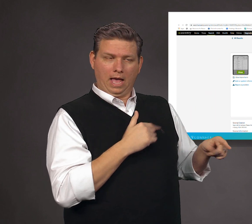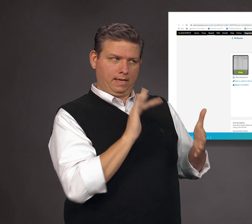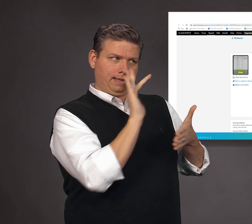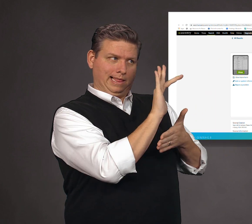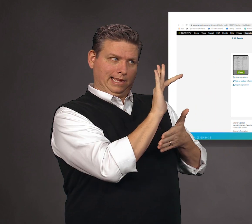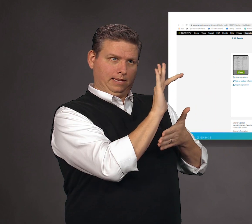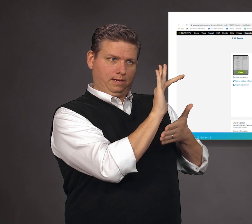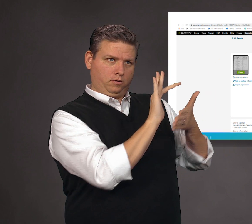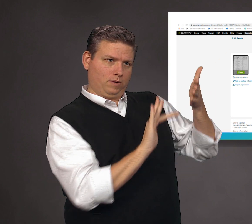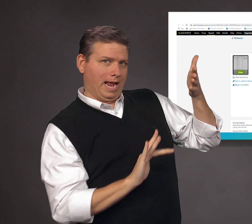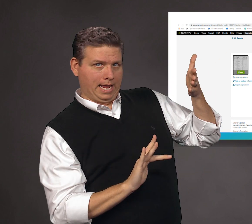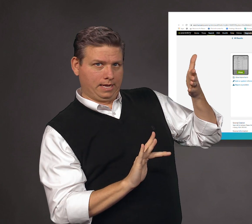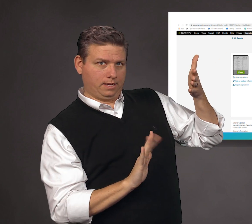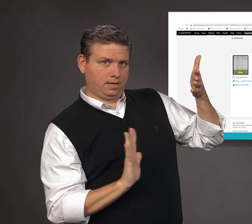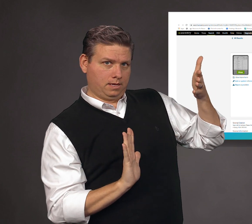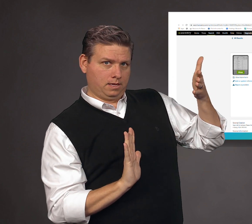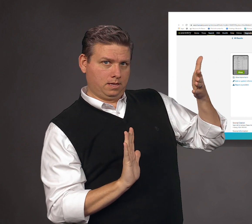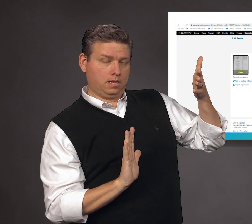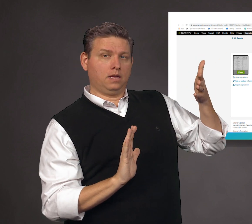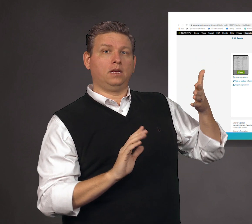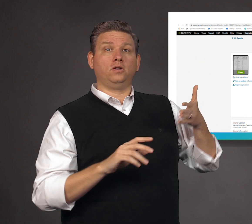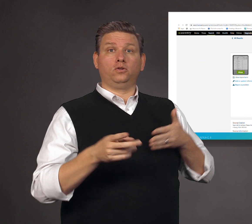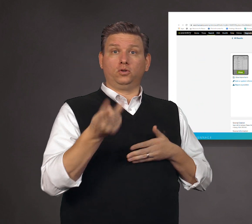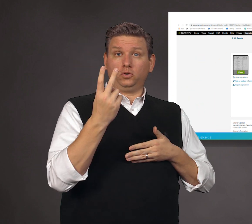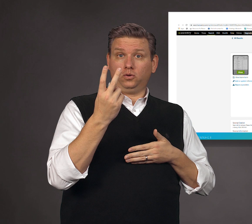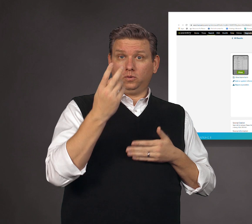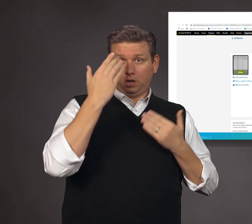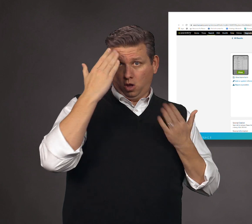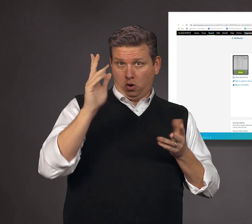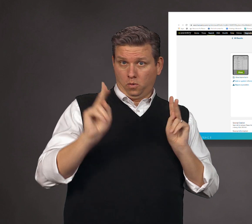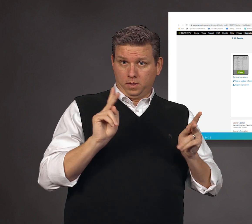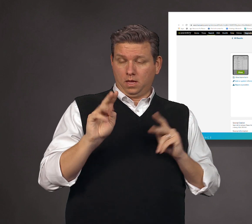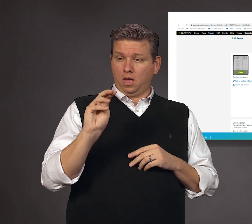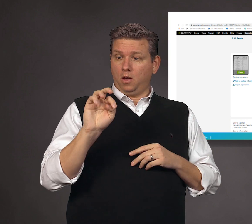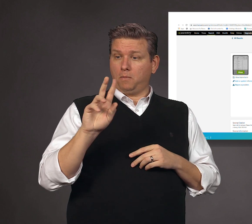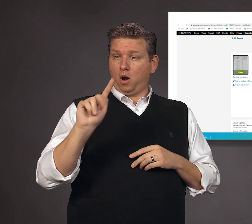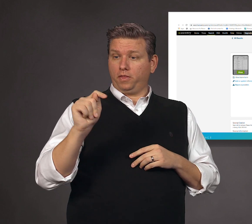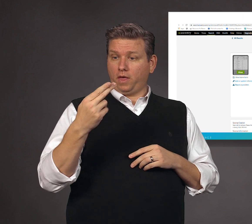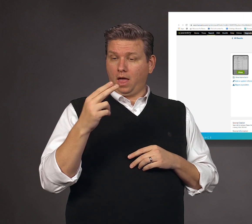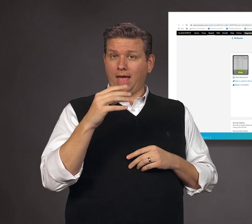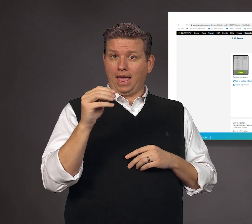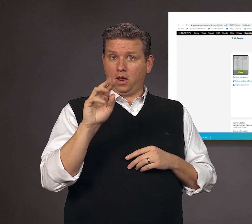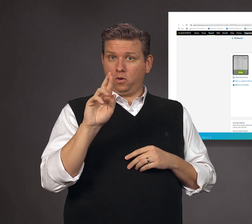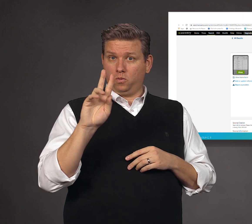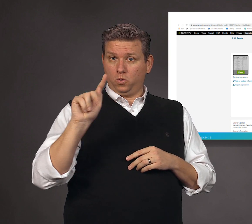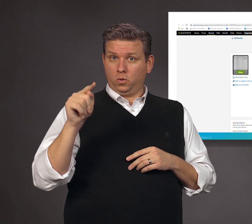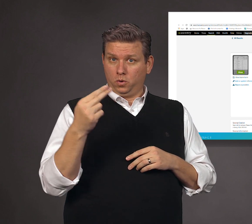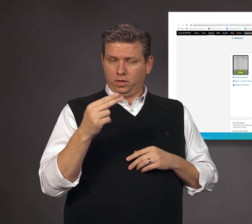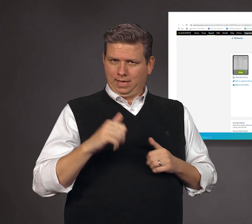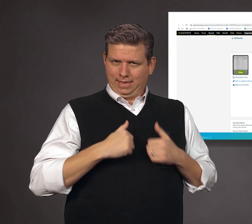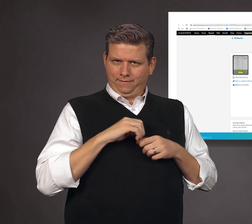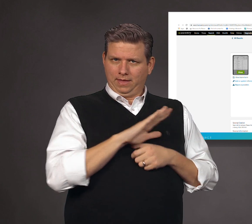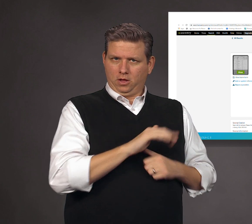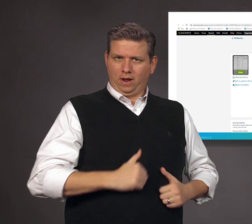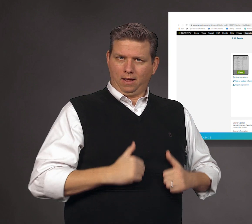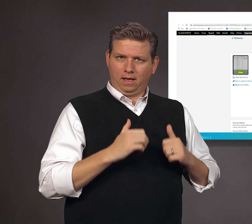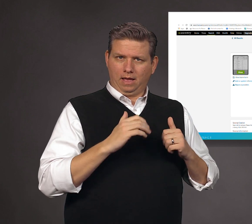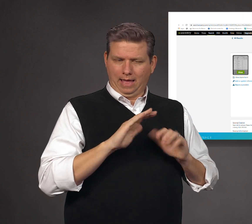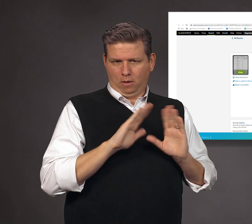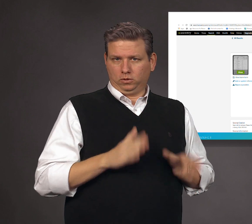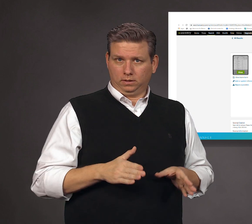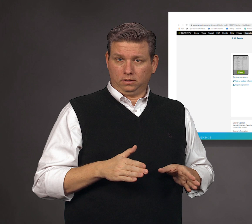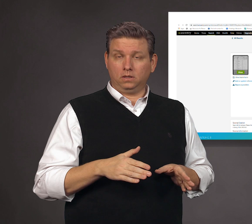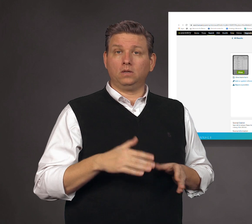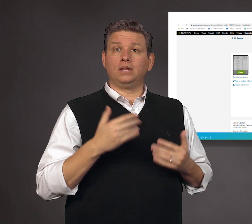here. Note that again, two unknown people, Martha and Ruth Shepard, are living in their household. Step 2 is to click the